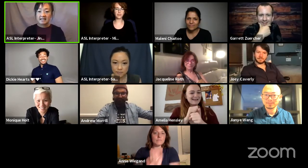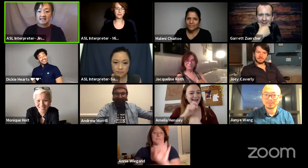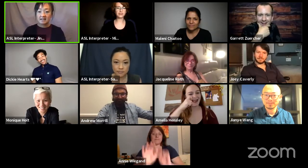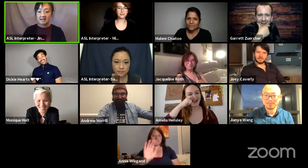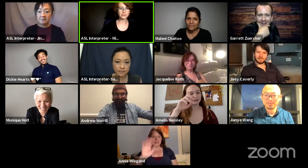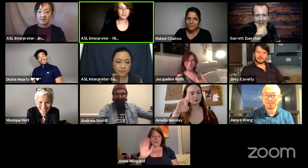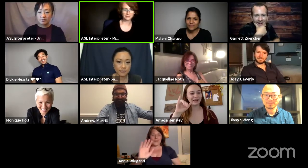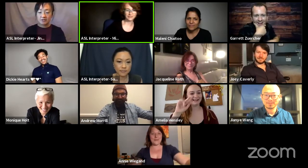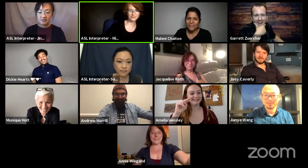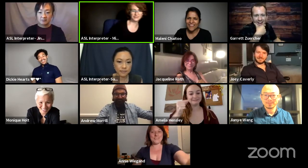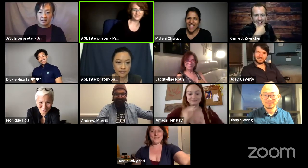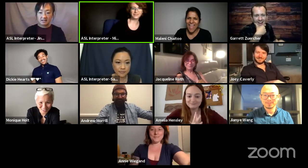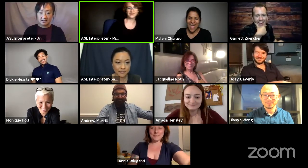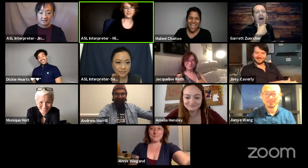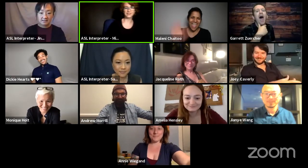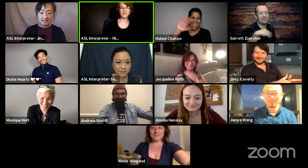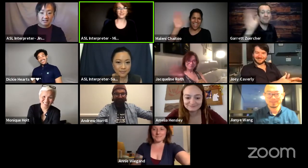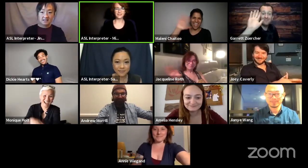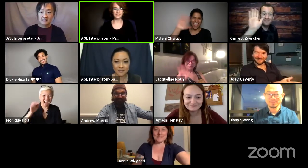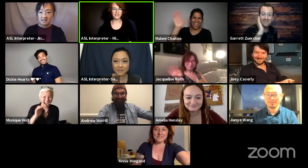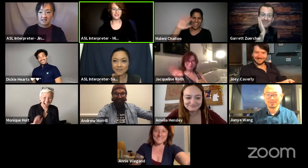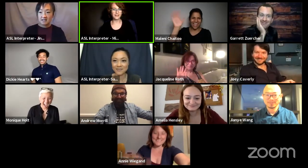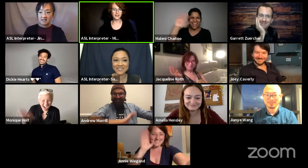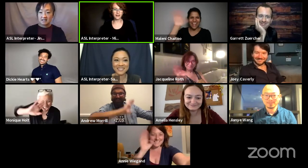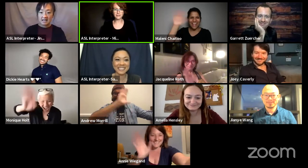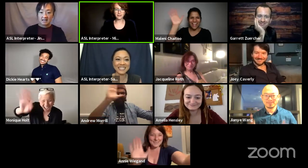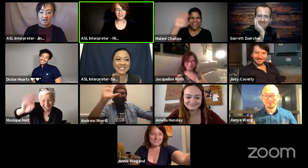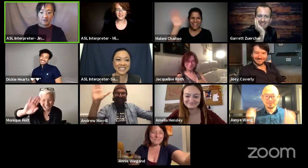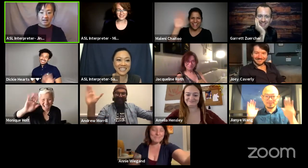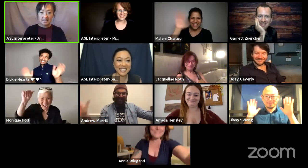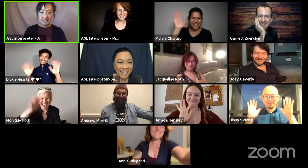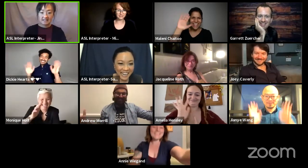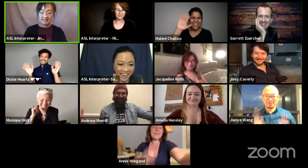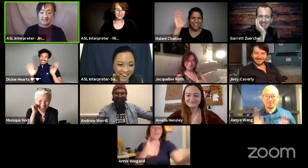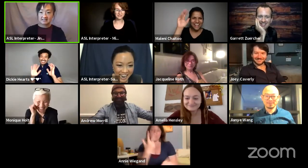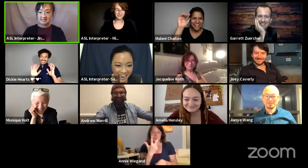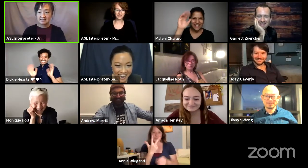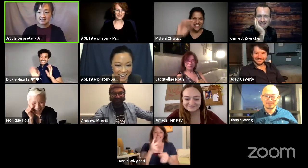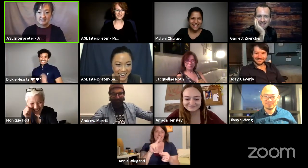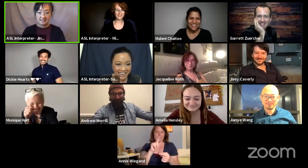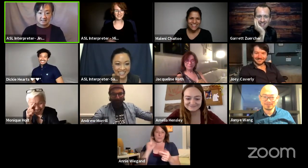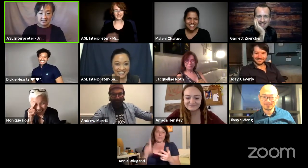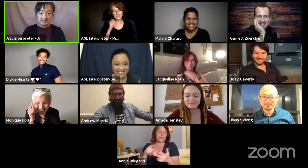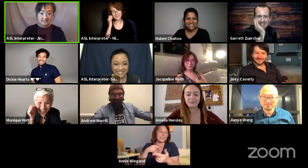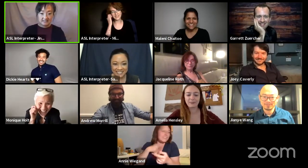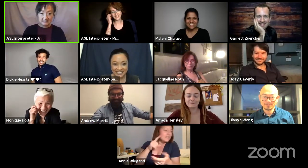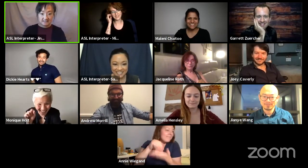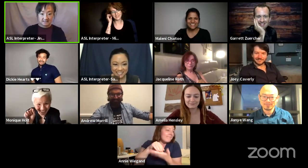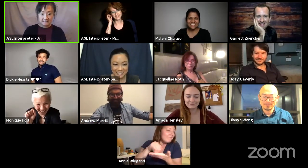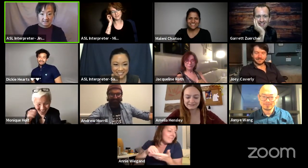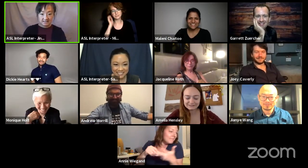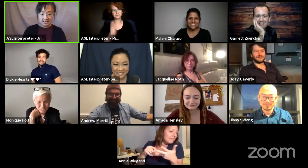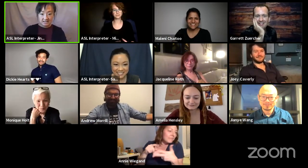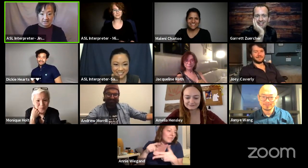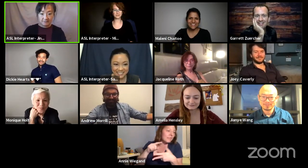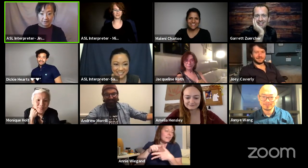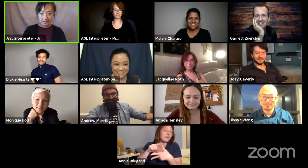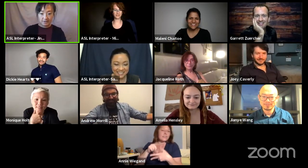Annie, Amelia. What are you smelling? Hello, Annie. Hi. So I have three